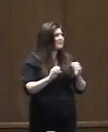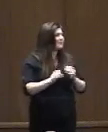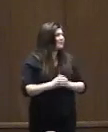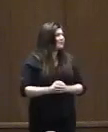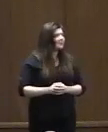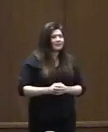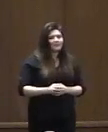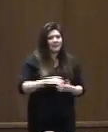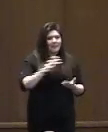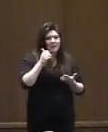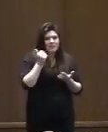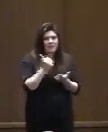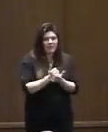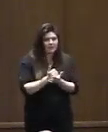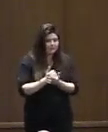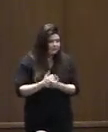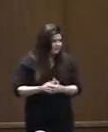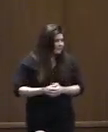grave.